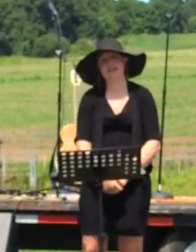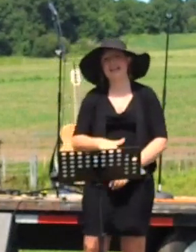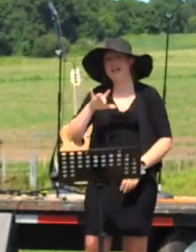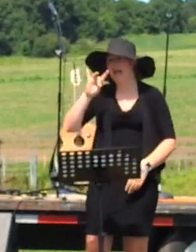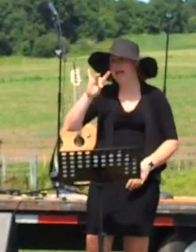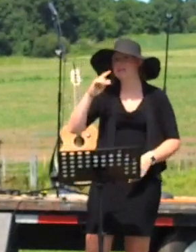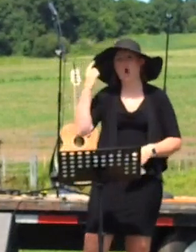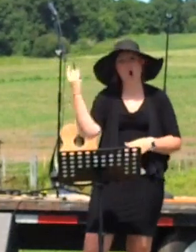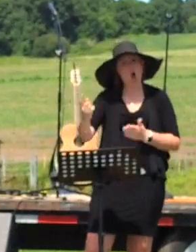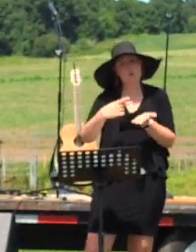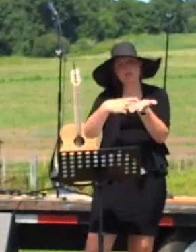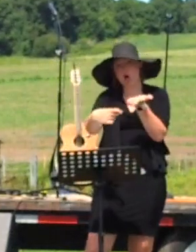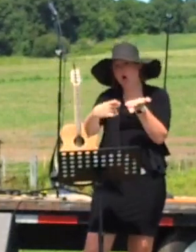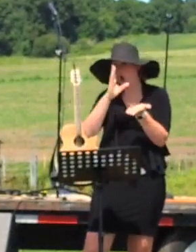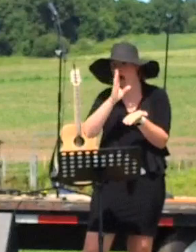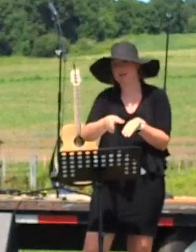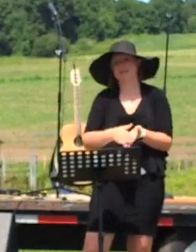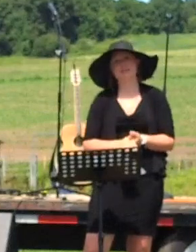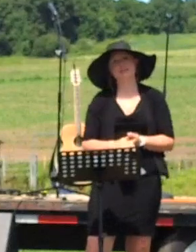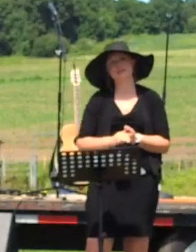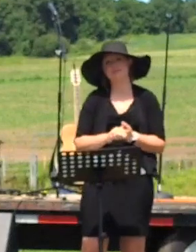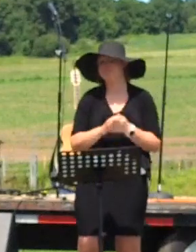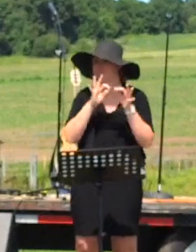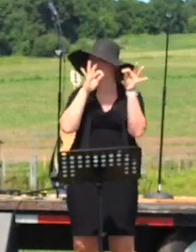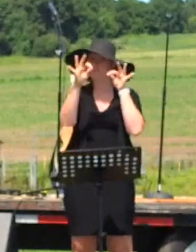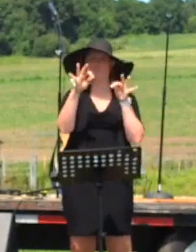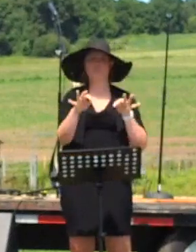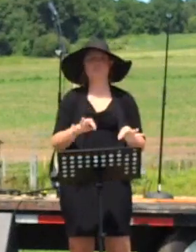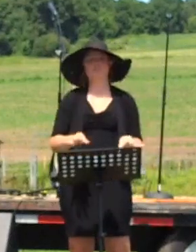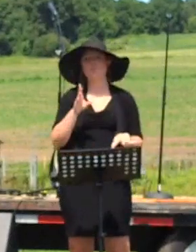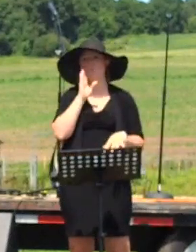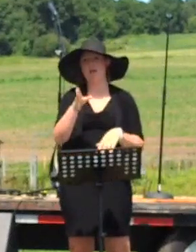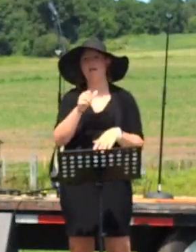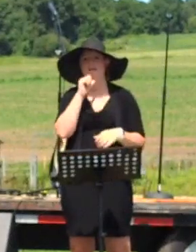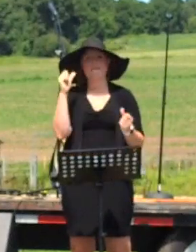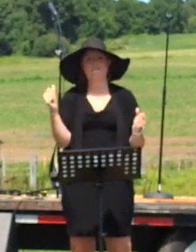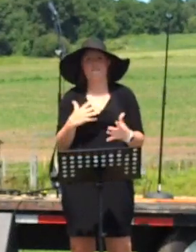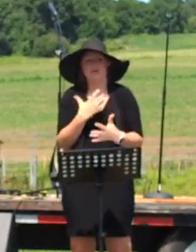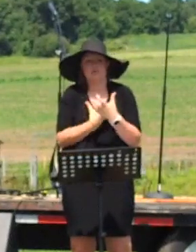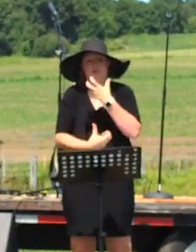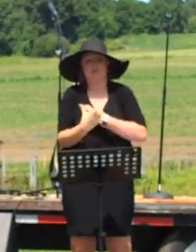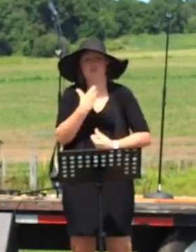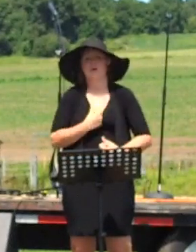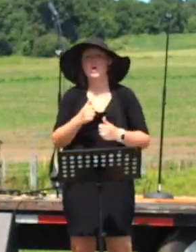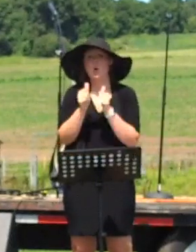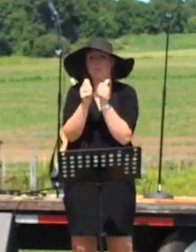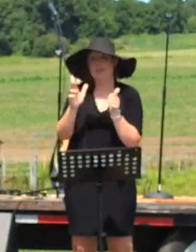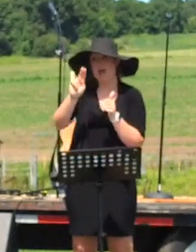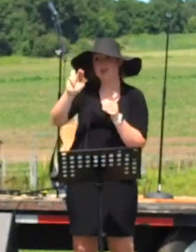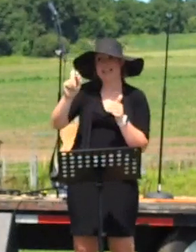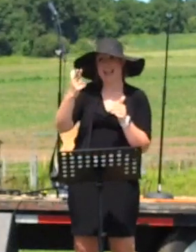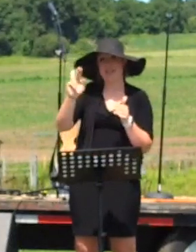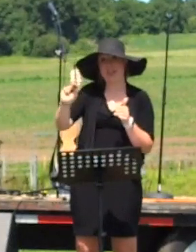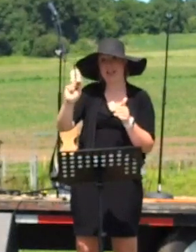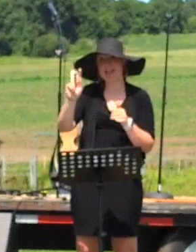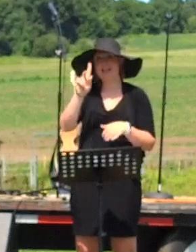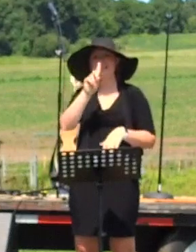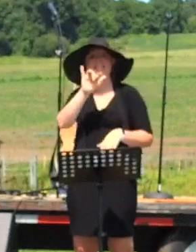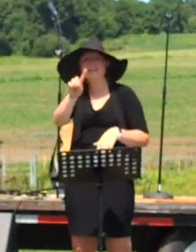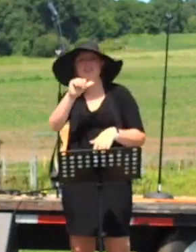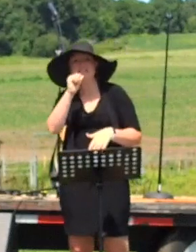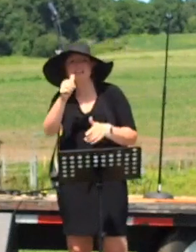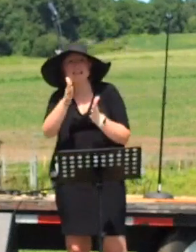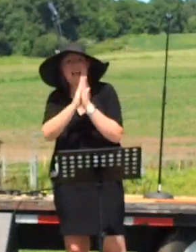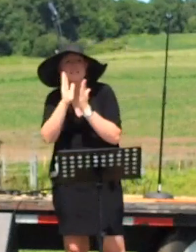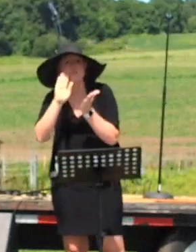eights will be honest with you, and they will give it to you straight. Because remember, without Nathan, David doesn't repent.